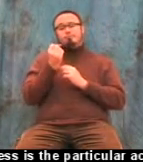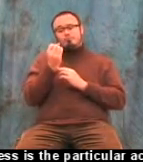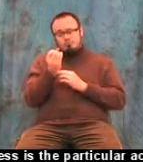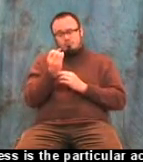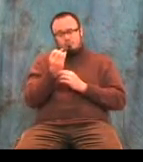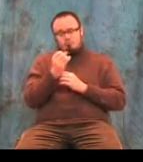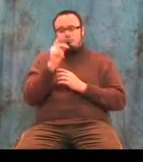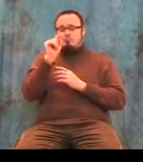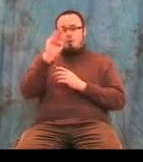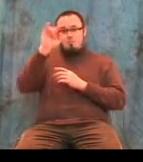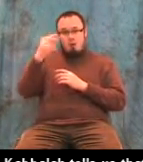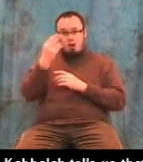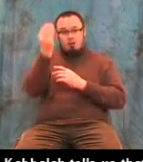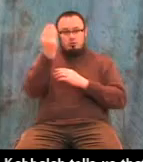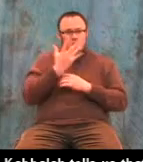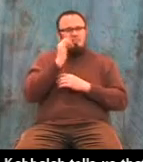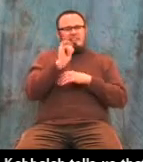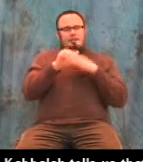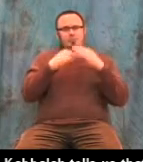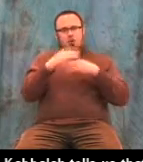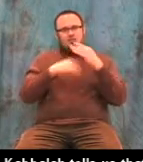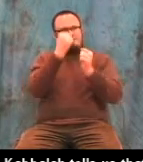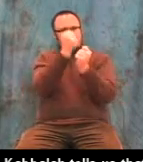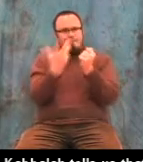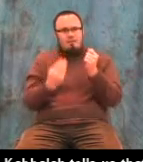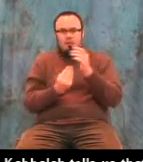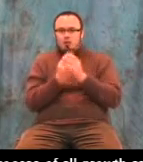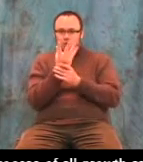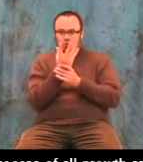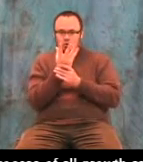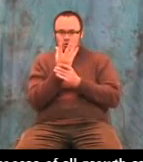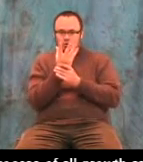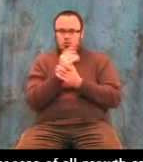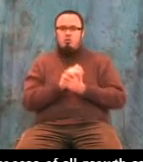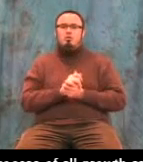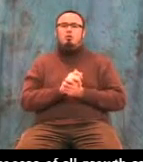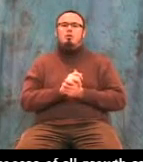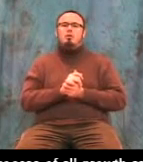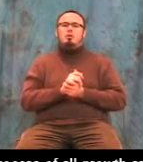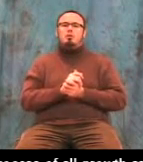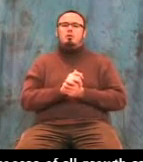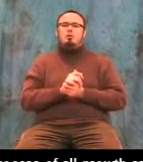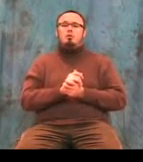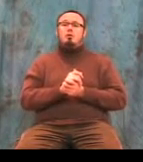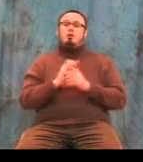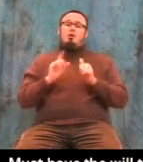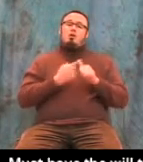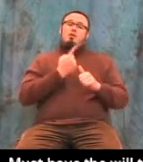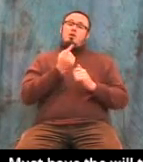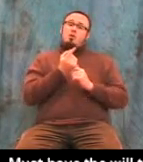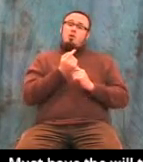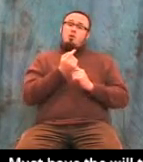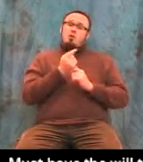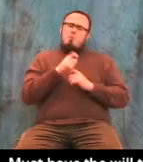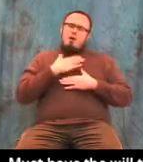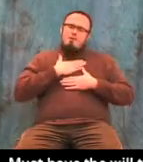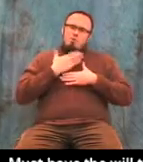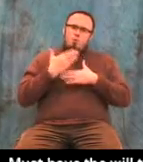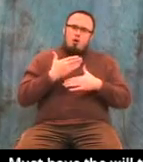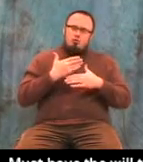So the Kabbalah tells us that this is the process of all growth as well. First, you must have the will to move forward